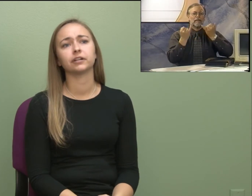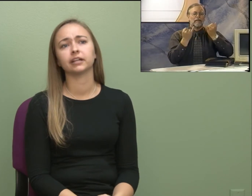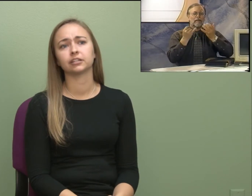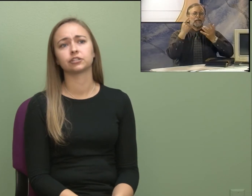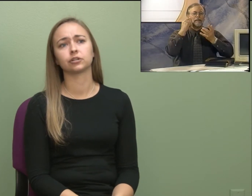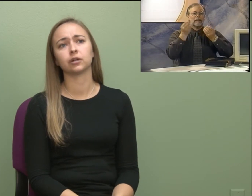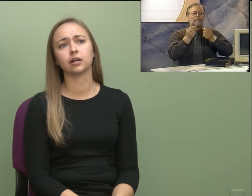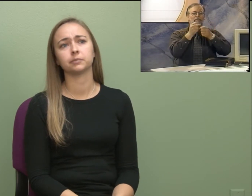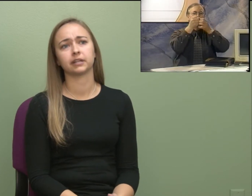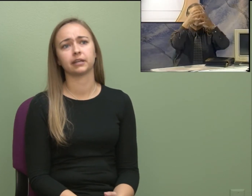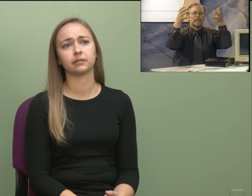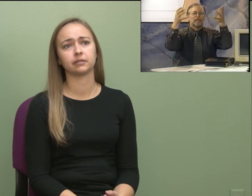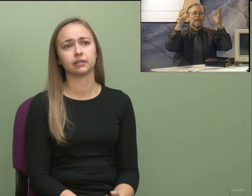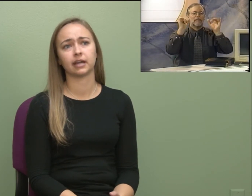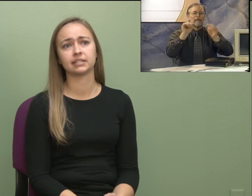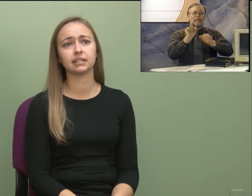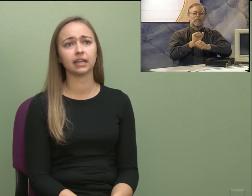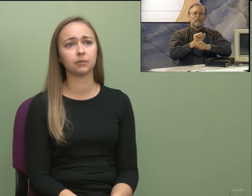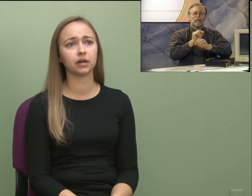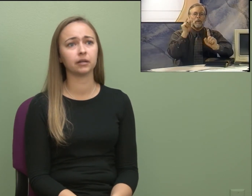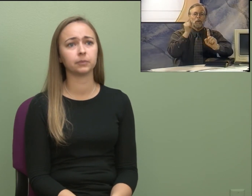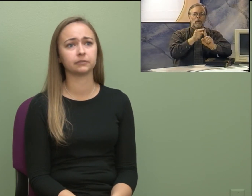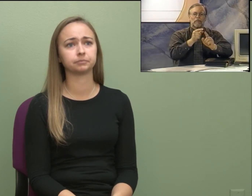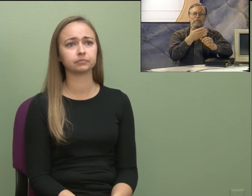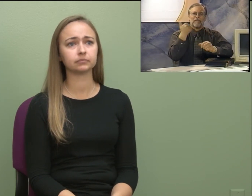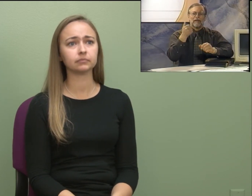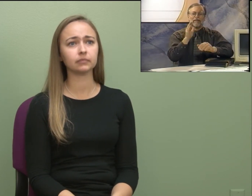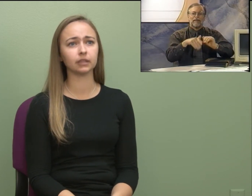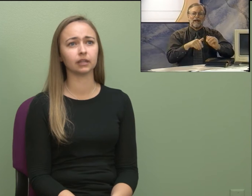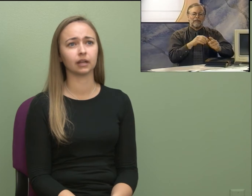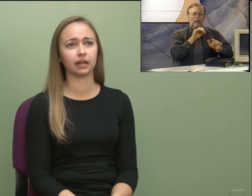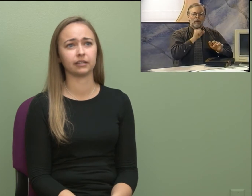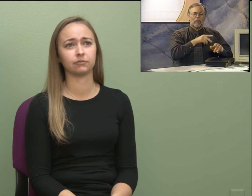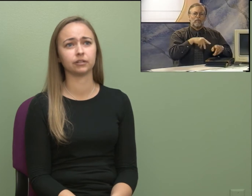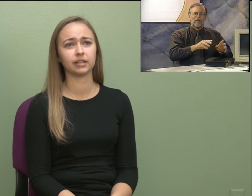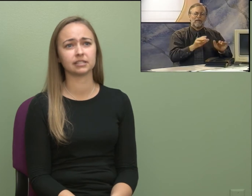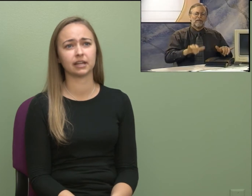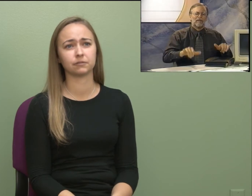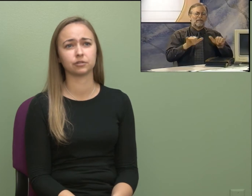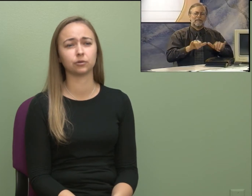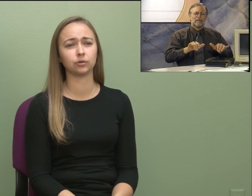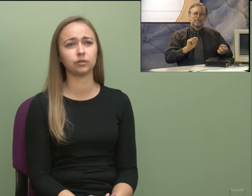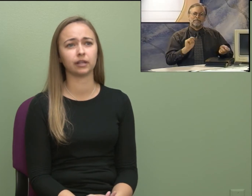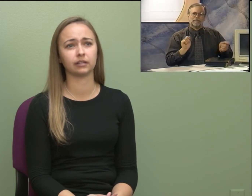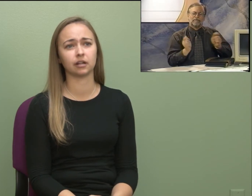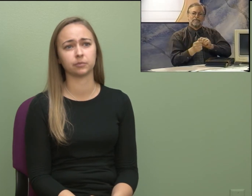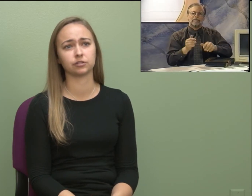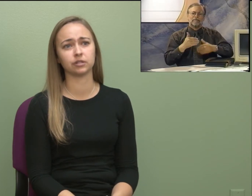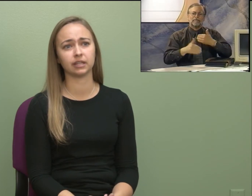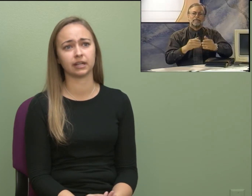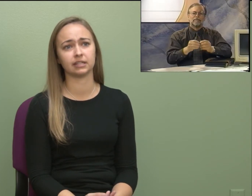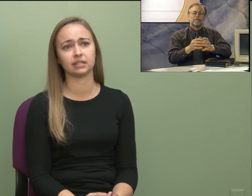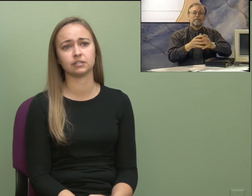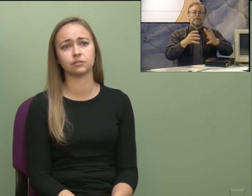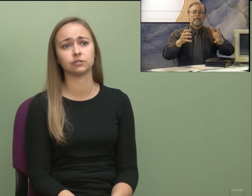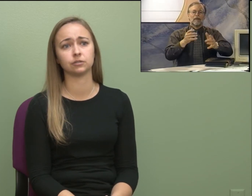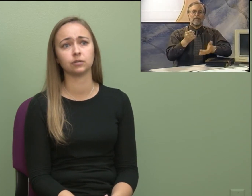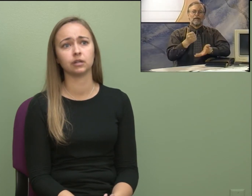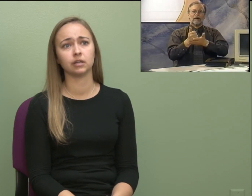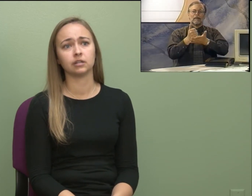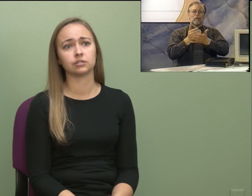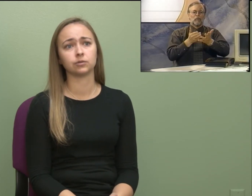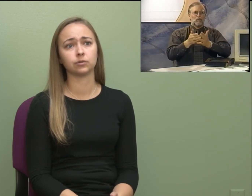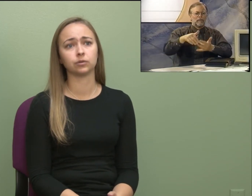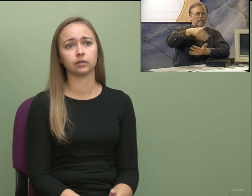I just felt like it showed up, and the idea came up, and I realized that was a goal and an opportunity that I needed to